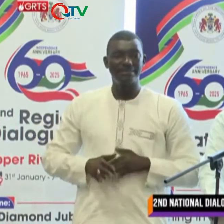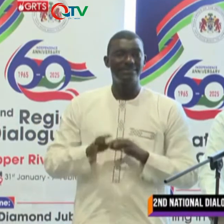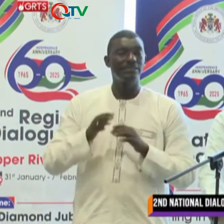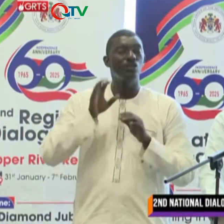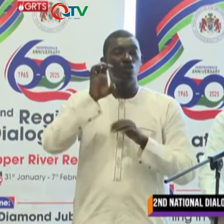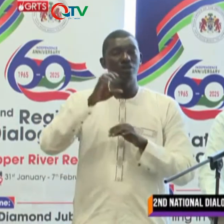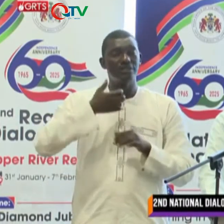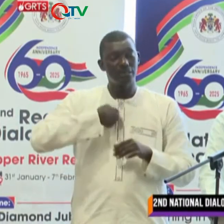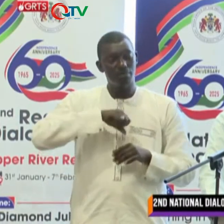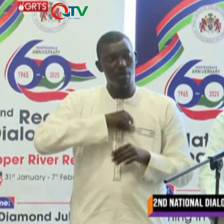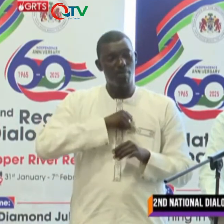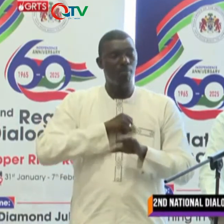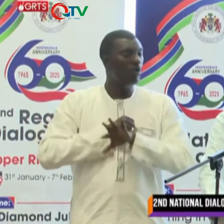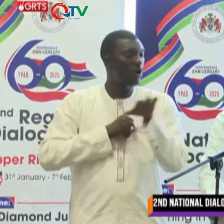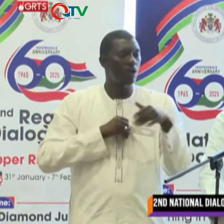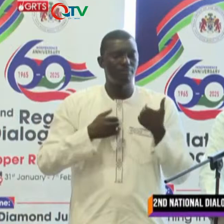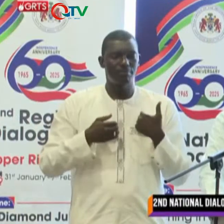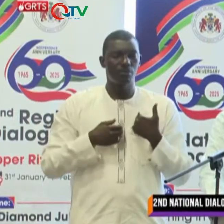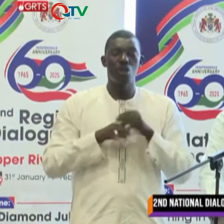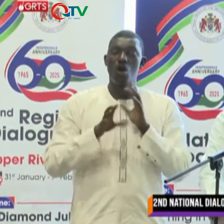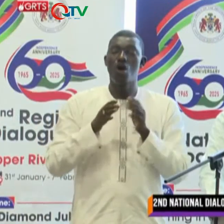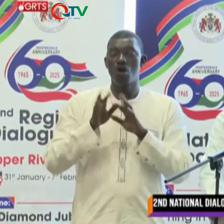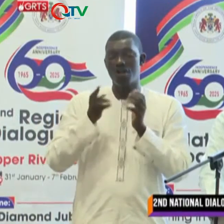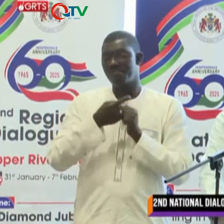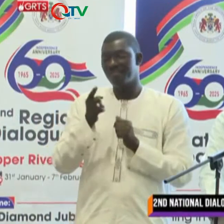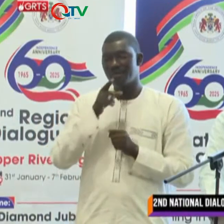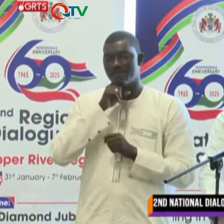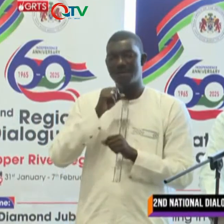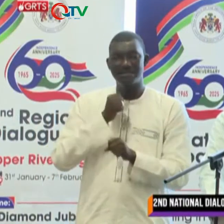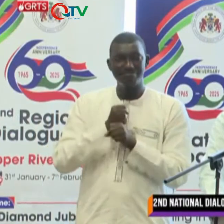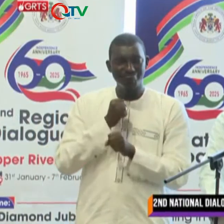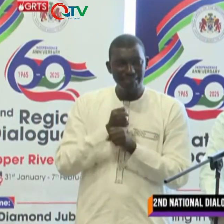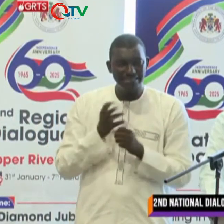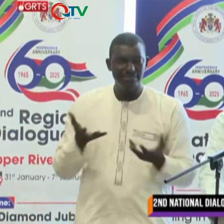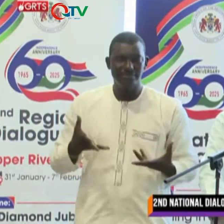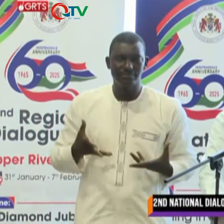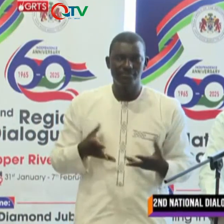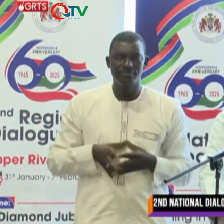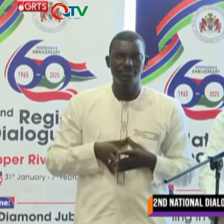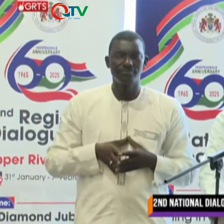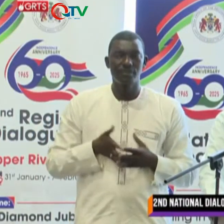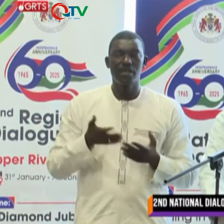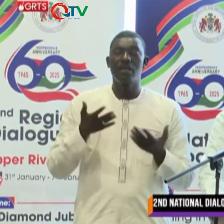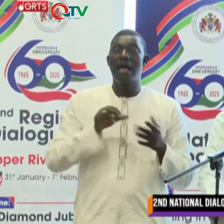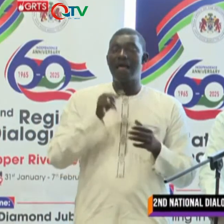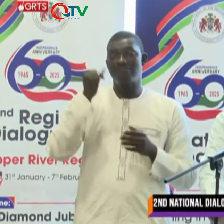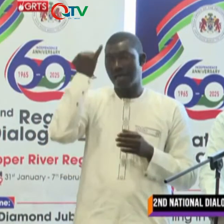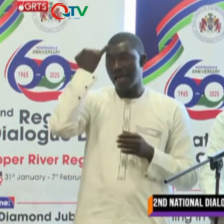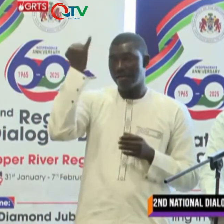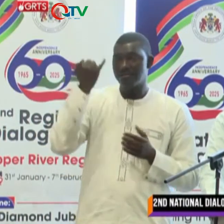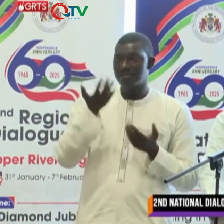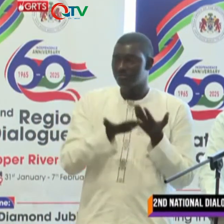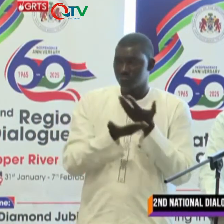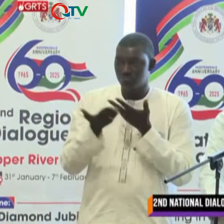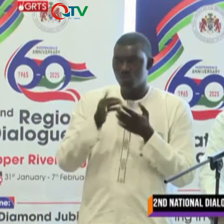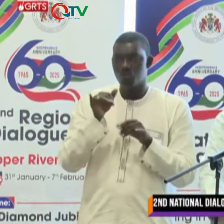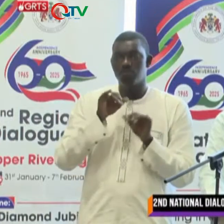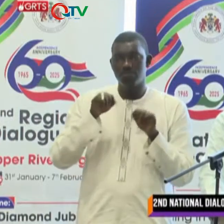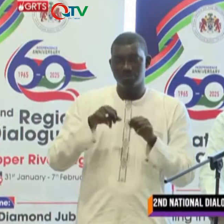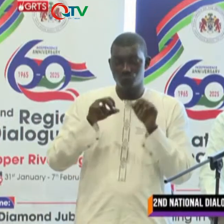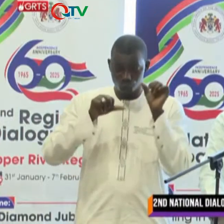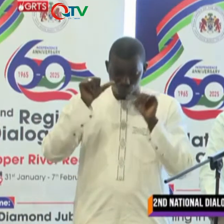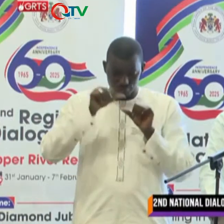them are man-made. They spring from thought processes and are ideas that are liable to scrutiny